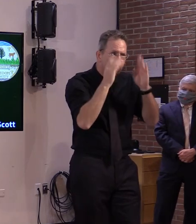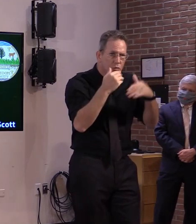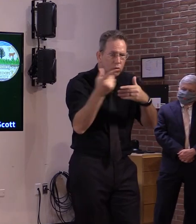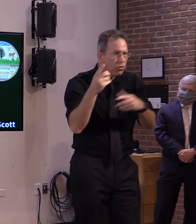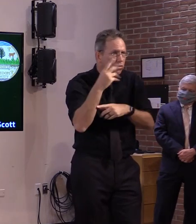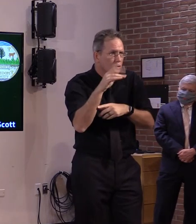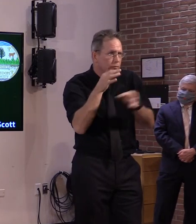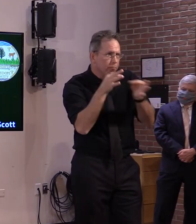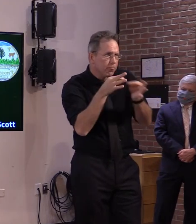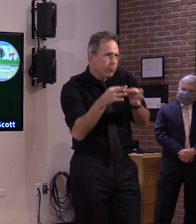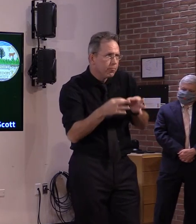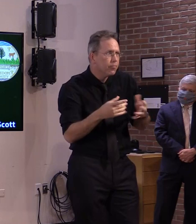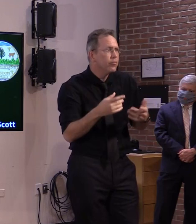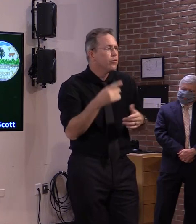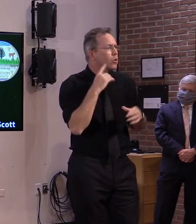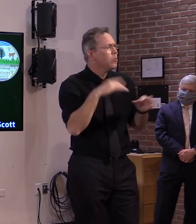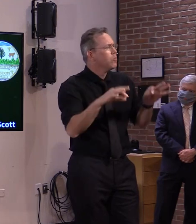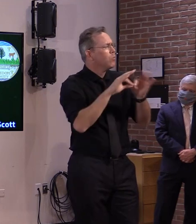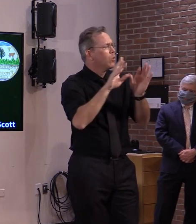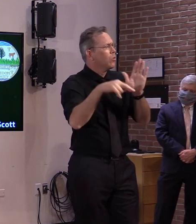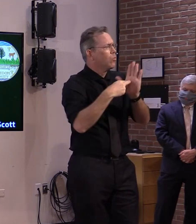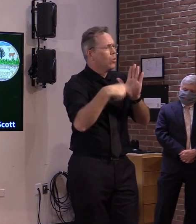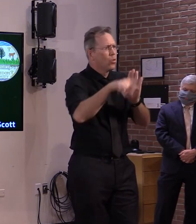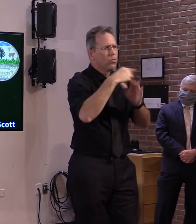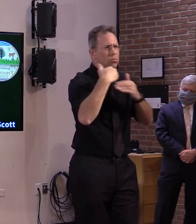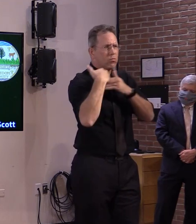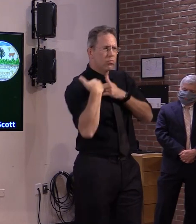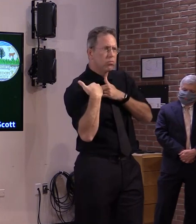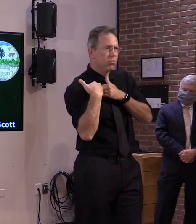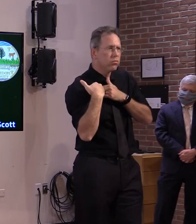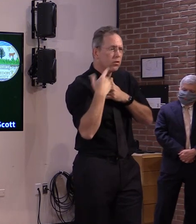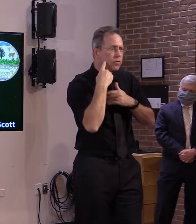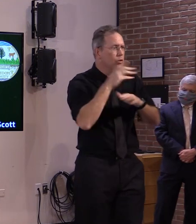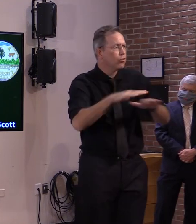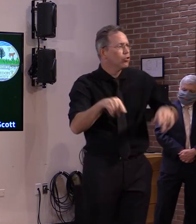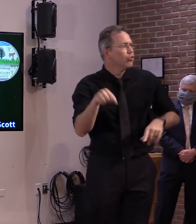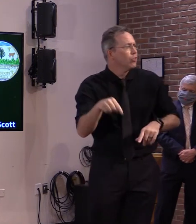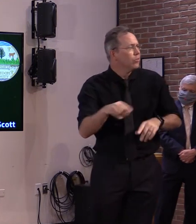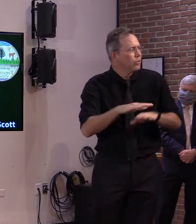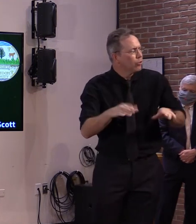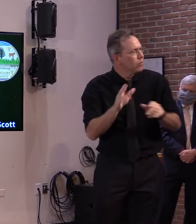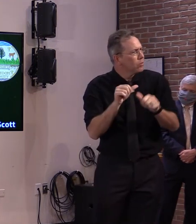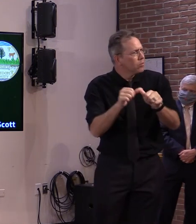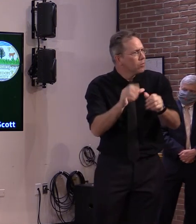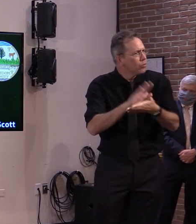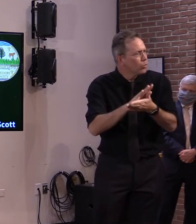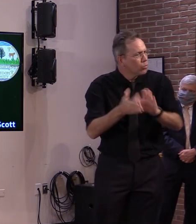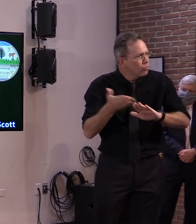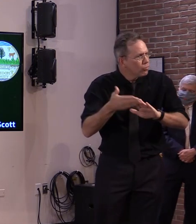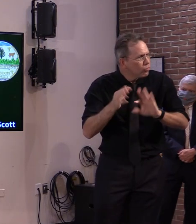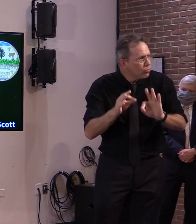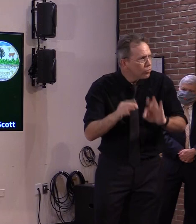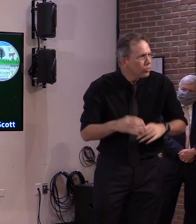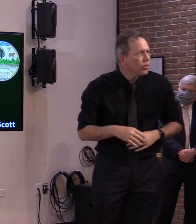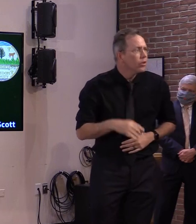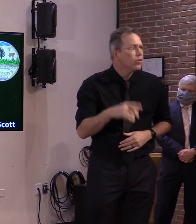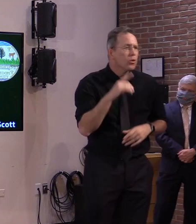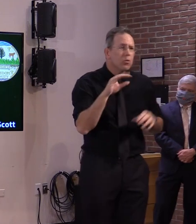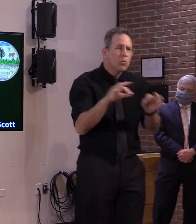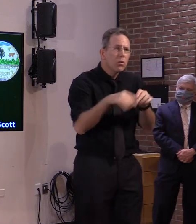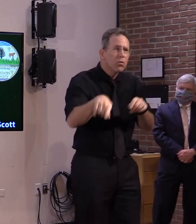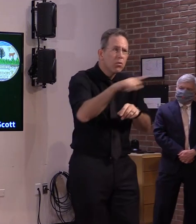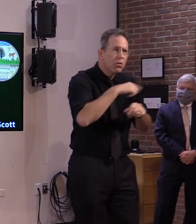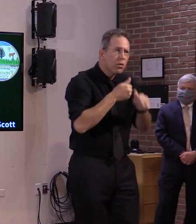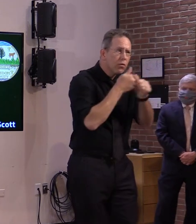responsibility to our kids. By staying vigilant, being smart, limiting our gathering sizes and travel, even during the